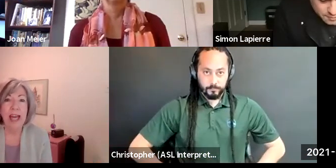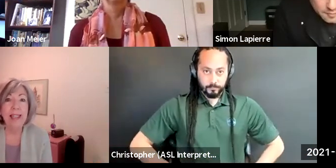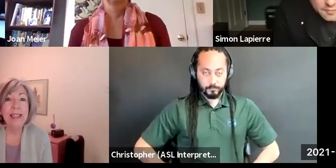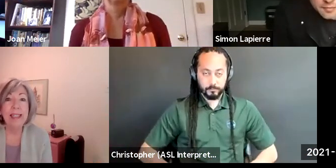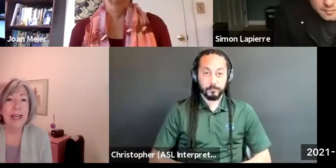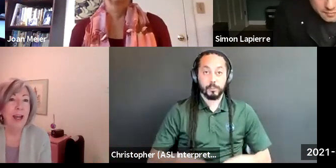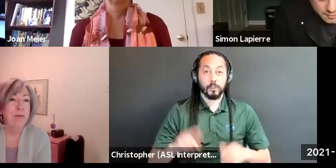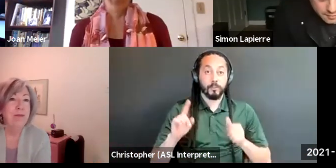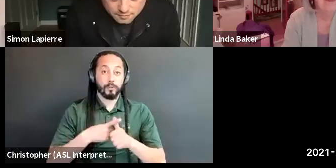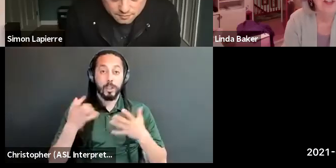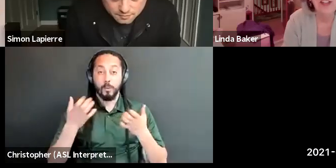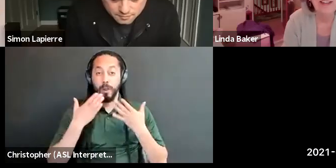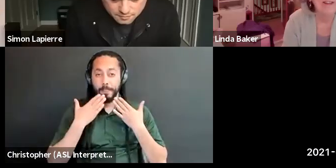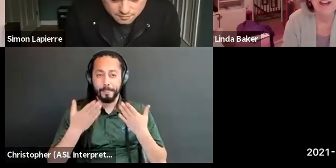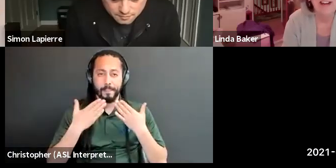of the panelists.